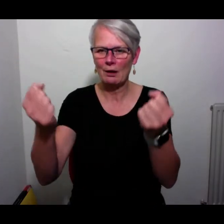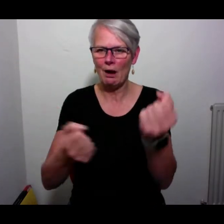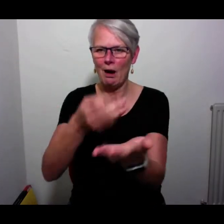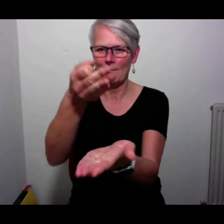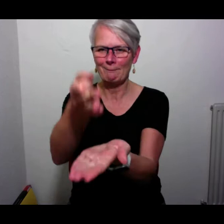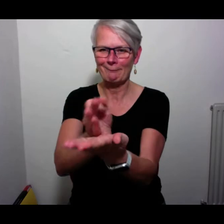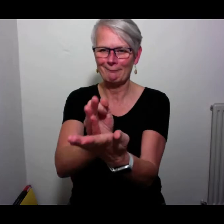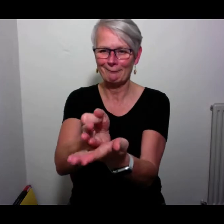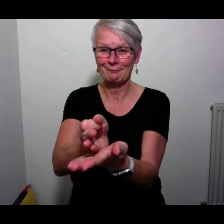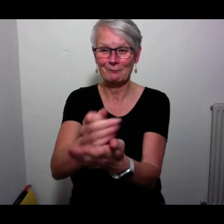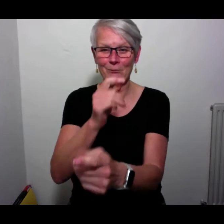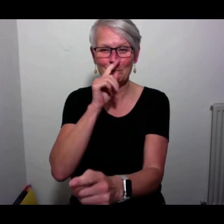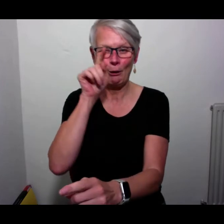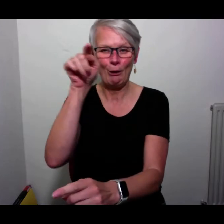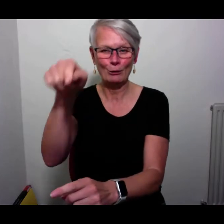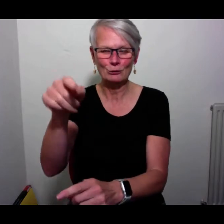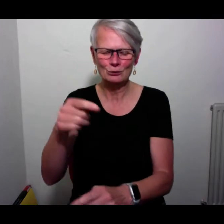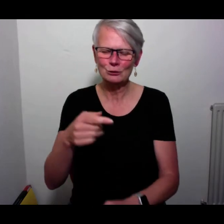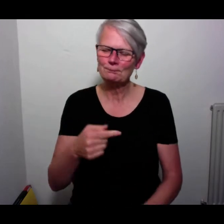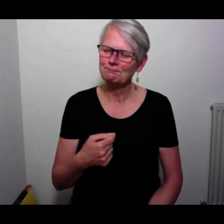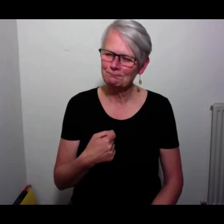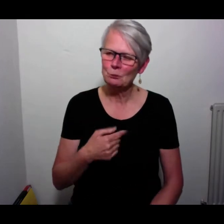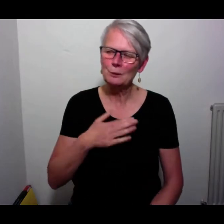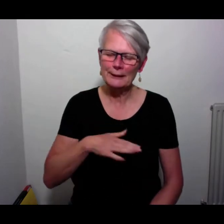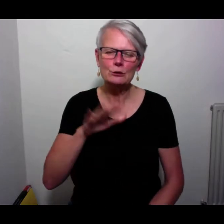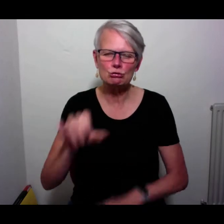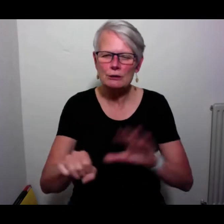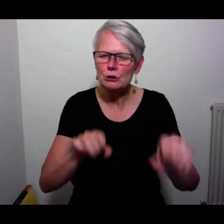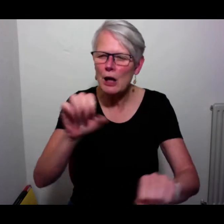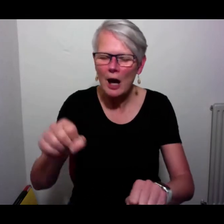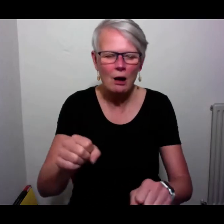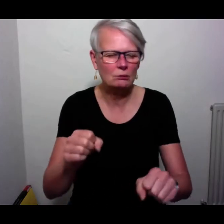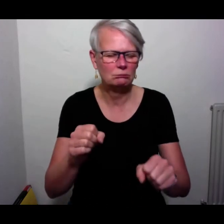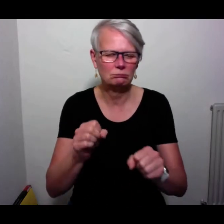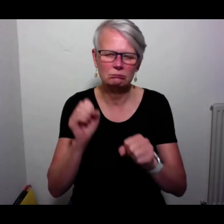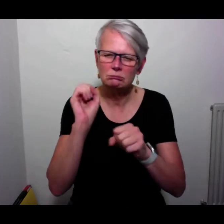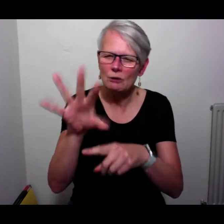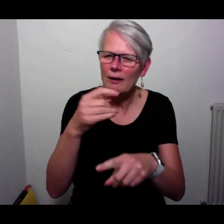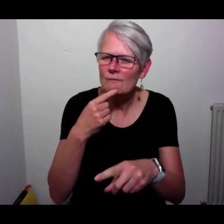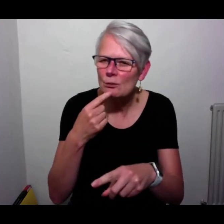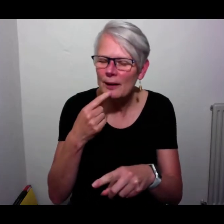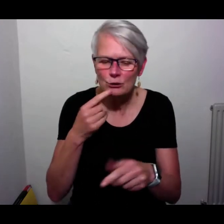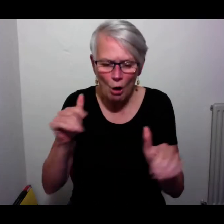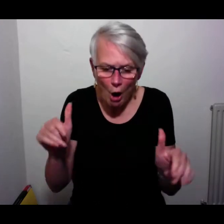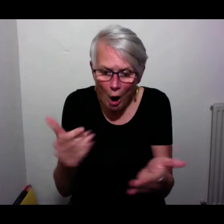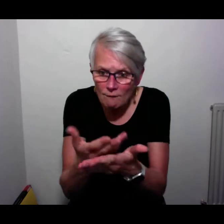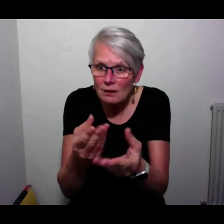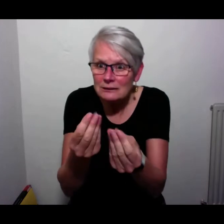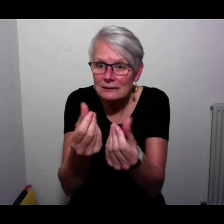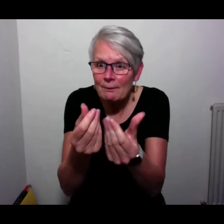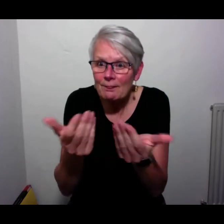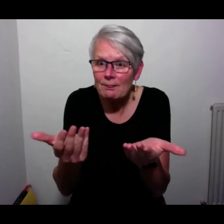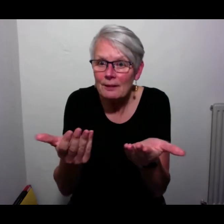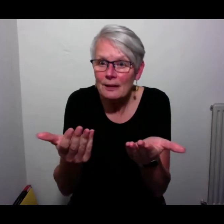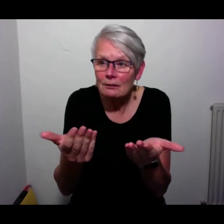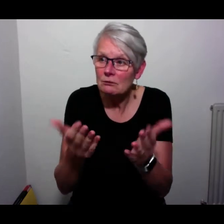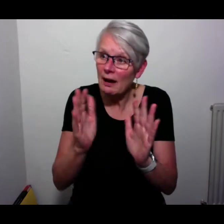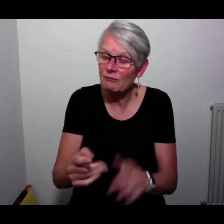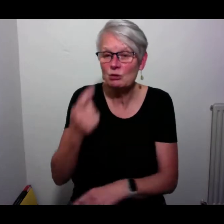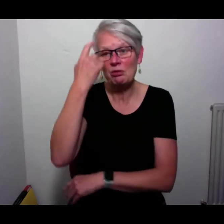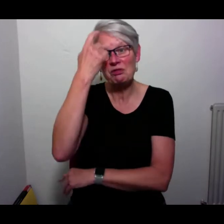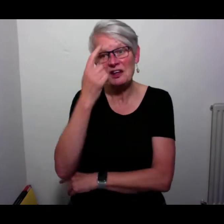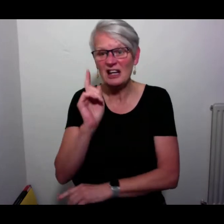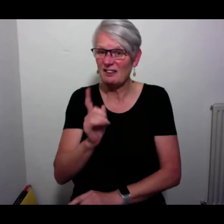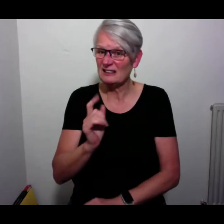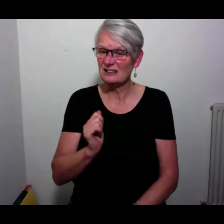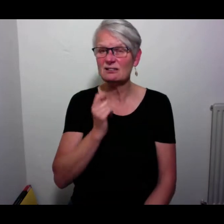drives. We need to reach out, send flyers, offer people something. You just have to give these